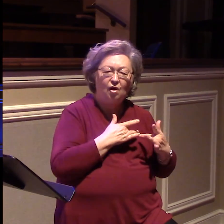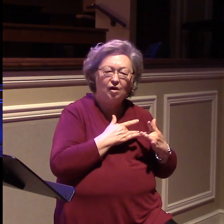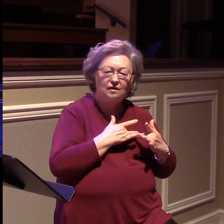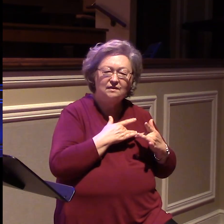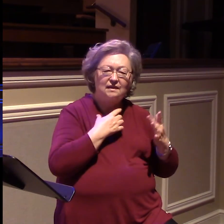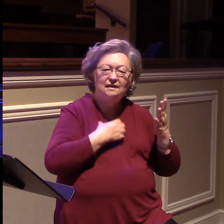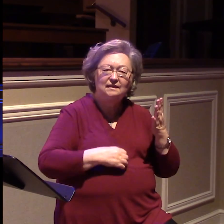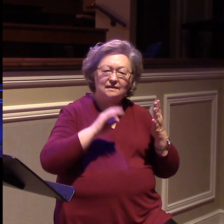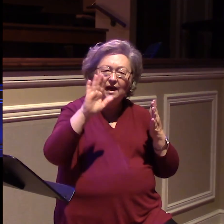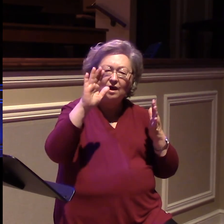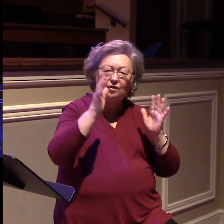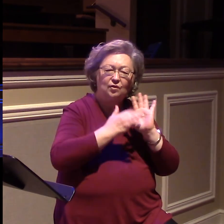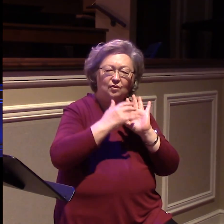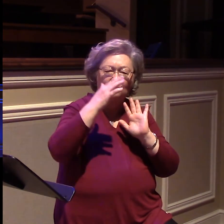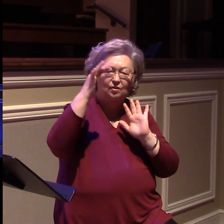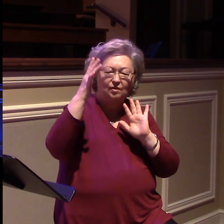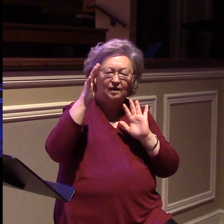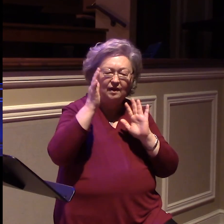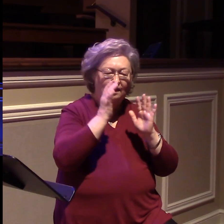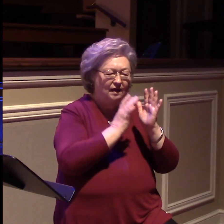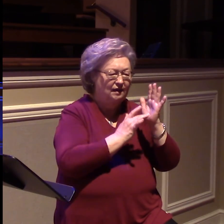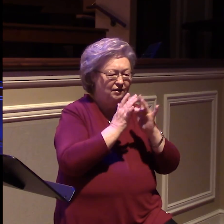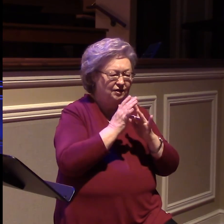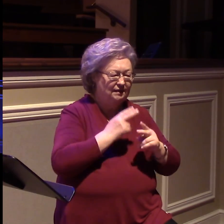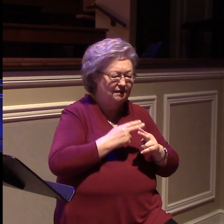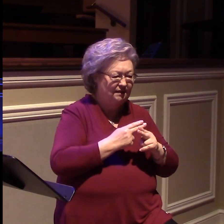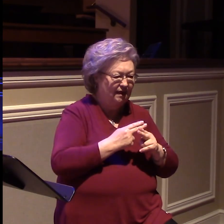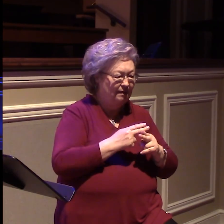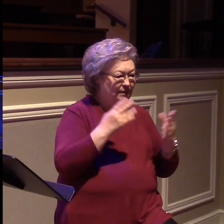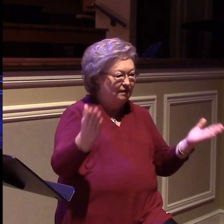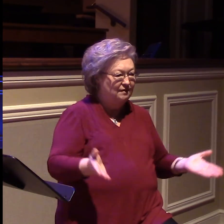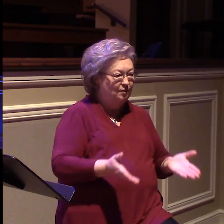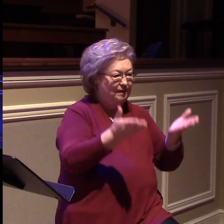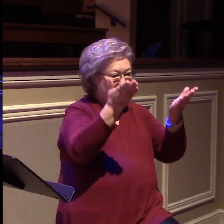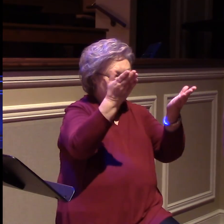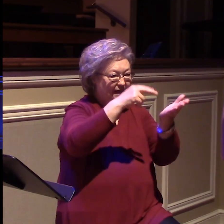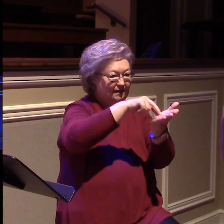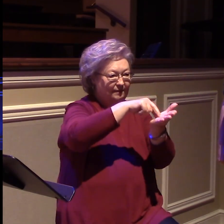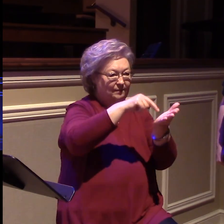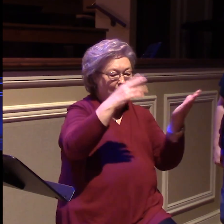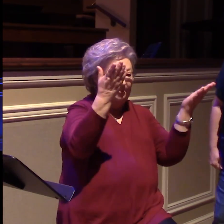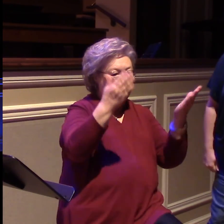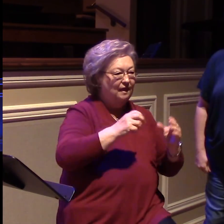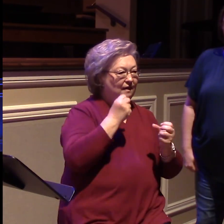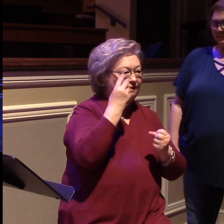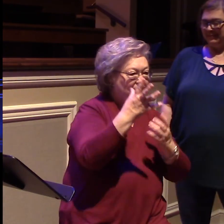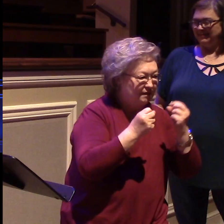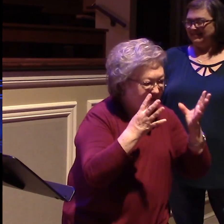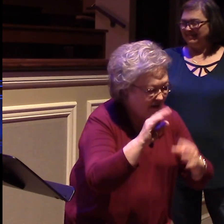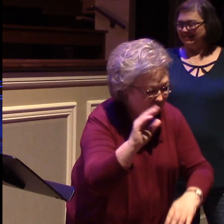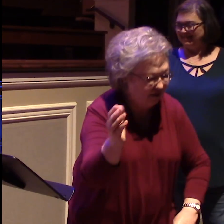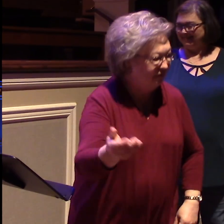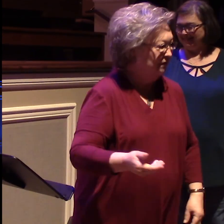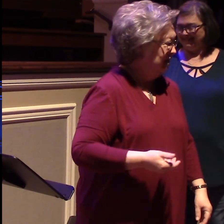Call us to obedience in Jesus' name. Amen. If you would, please stand. This hymn of invitation is for you.